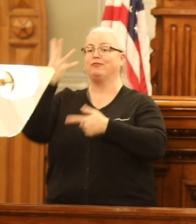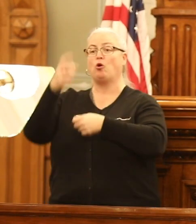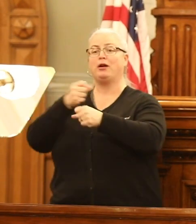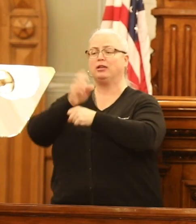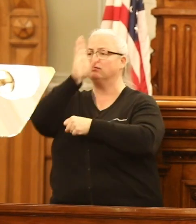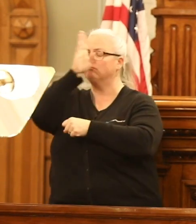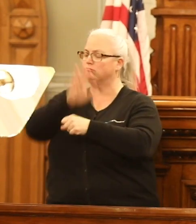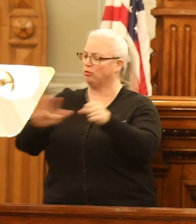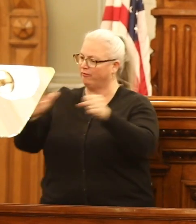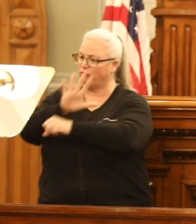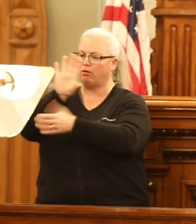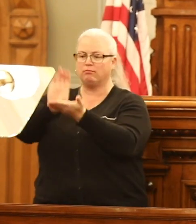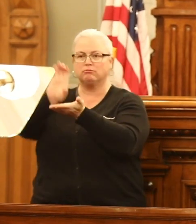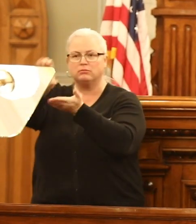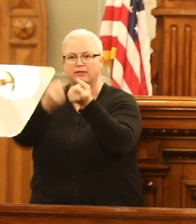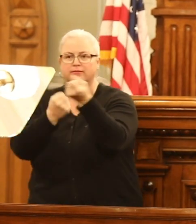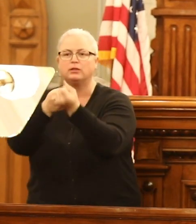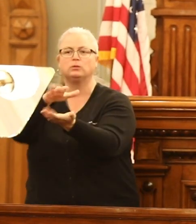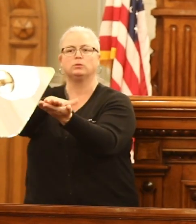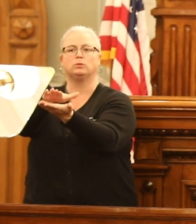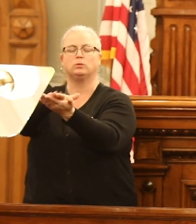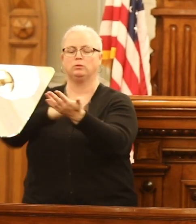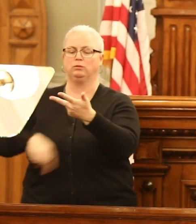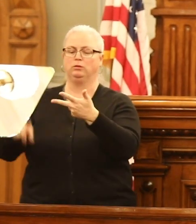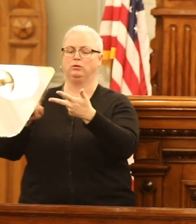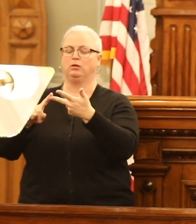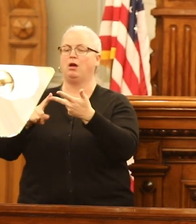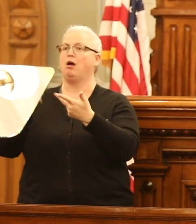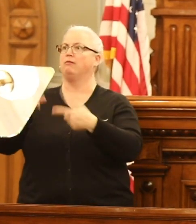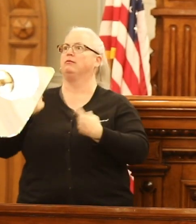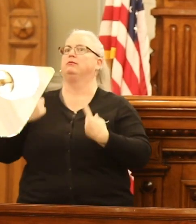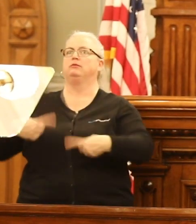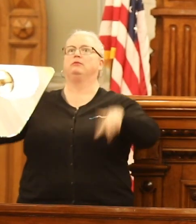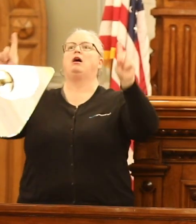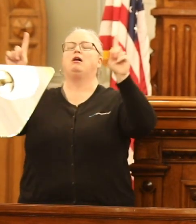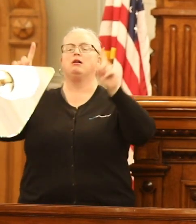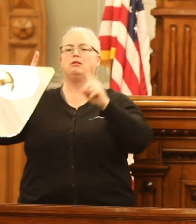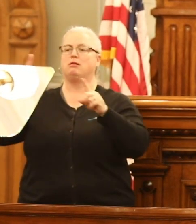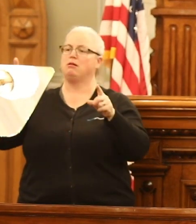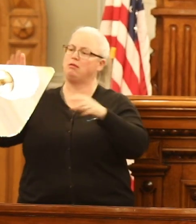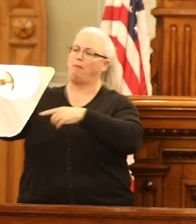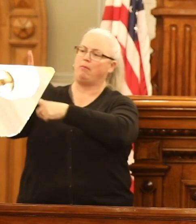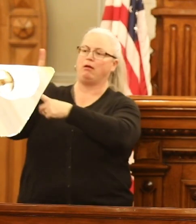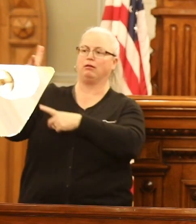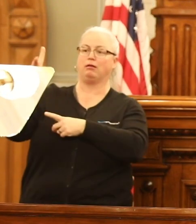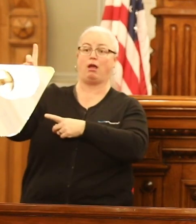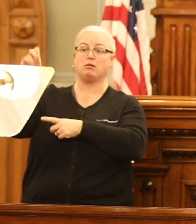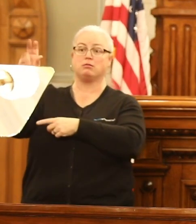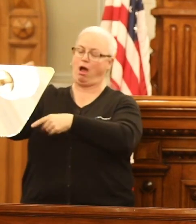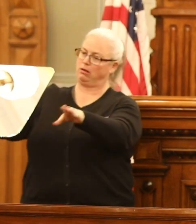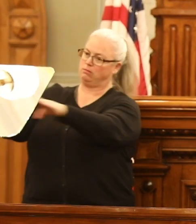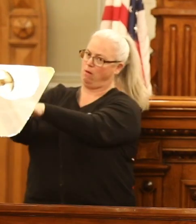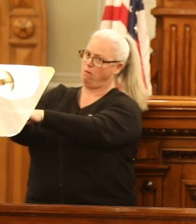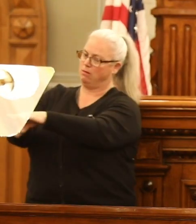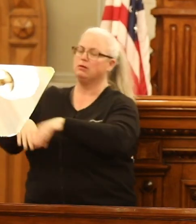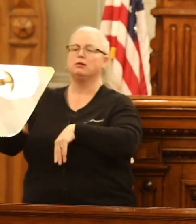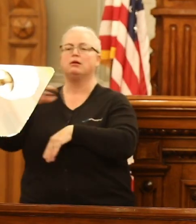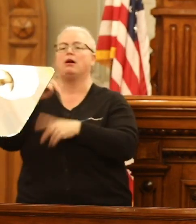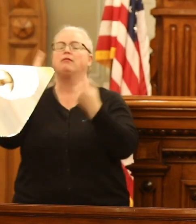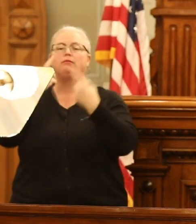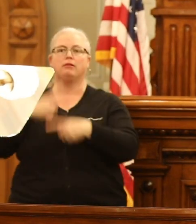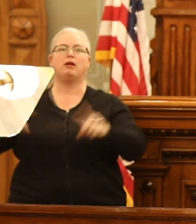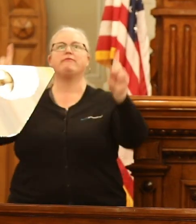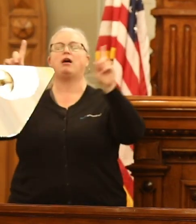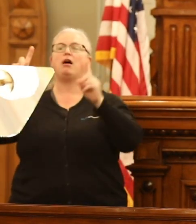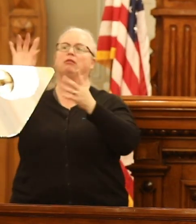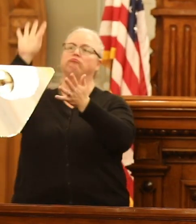4 straight years of fully funding schools. Once and for all, we closed the Bank of KDOT. And we landed